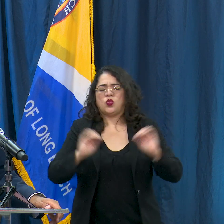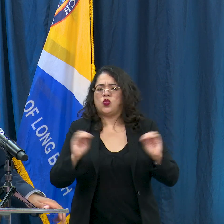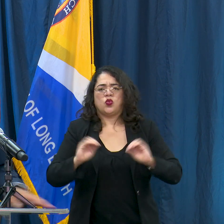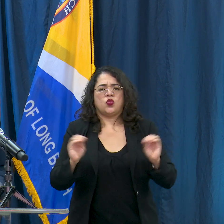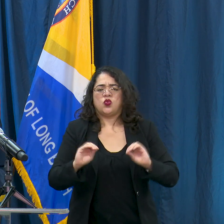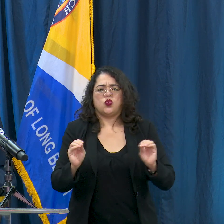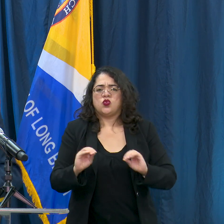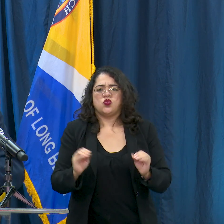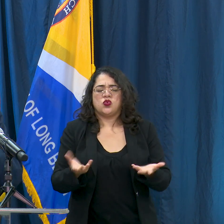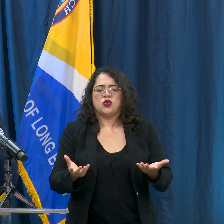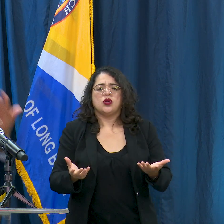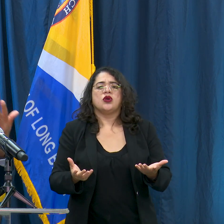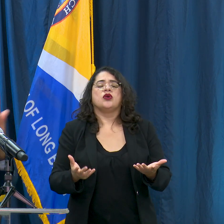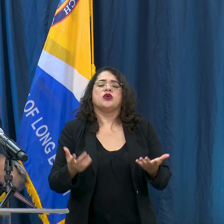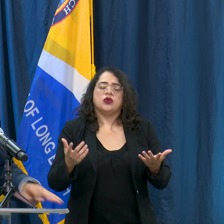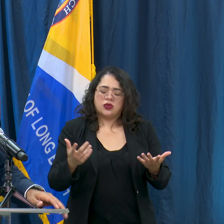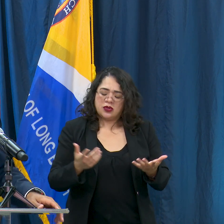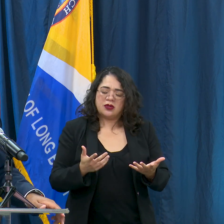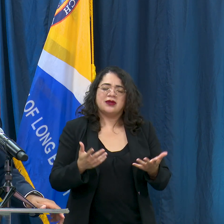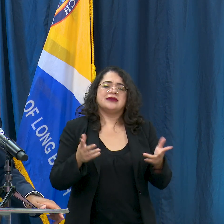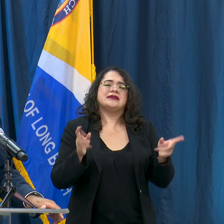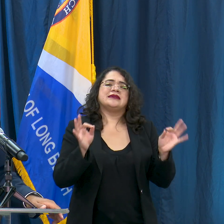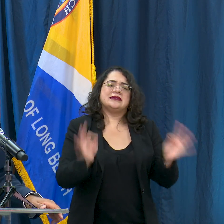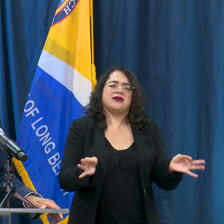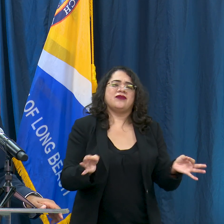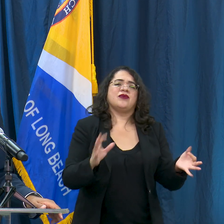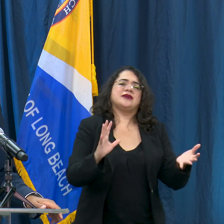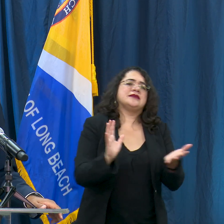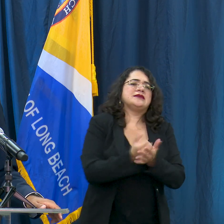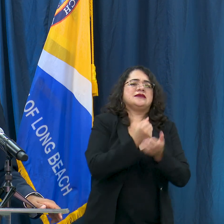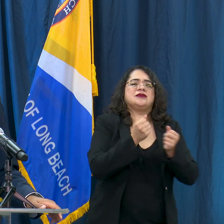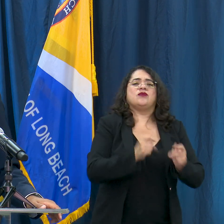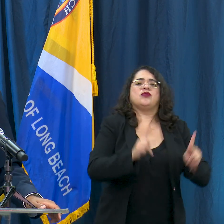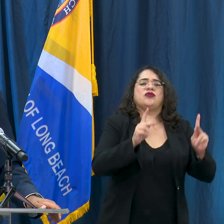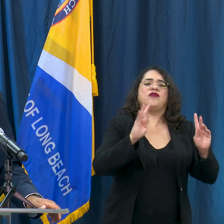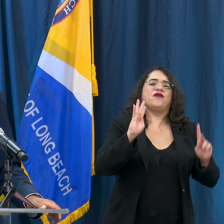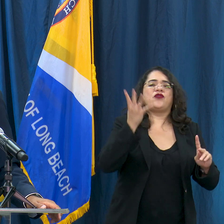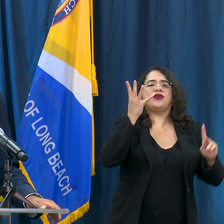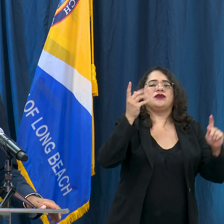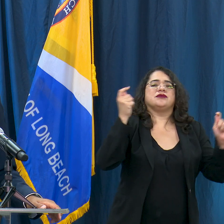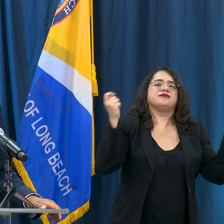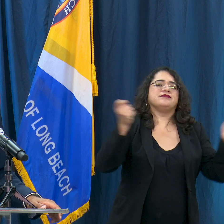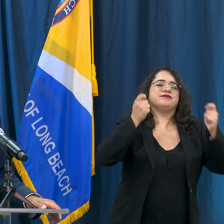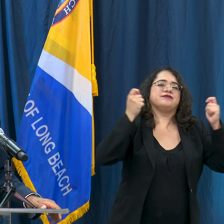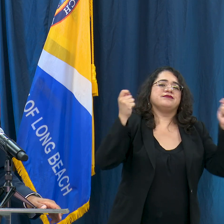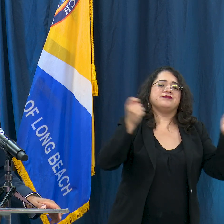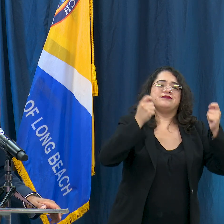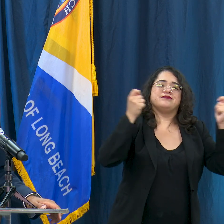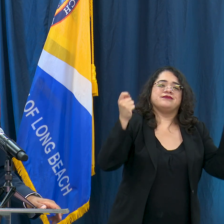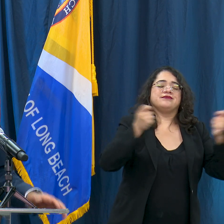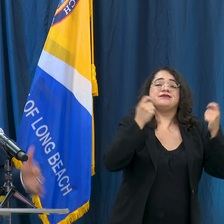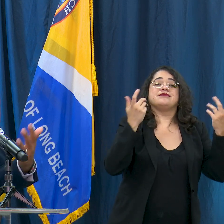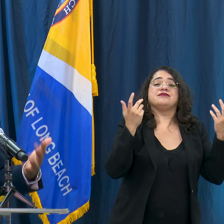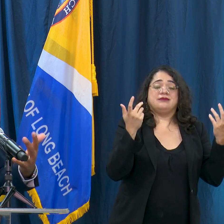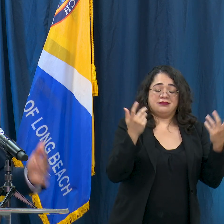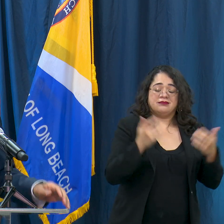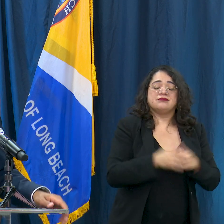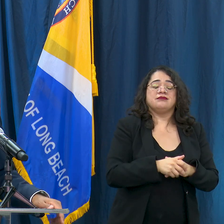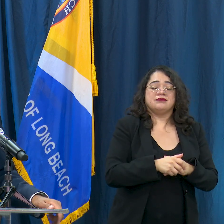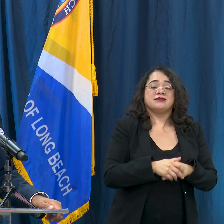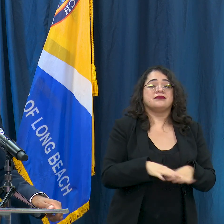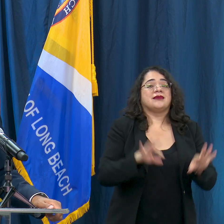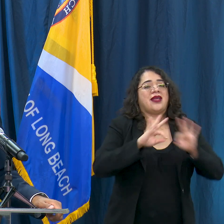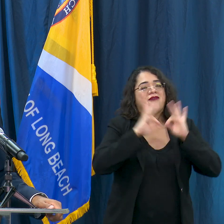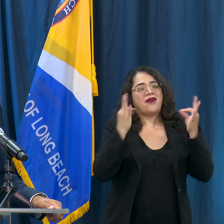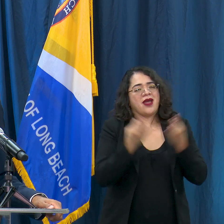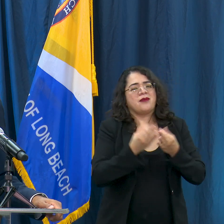have those events. We would love to see opportunity this 4th of July to celebrate with everyone in a way that's family friendly and that